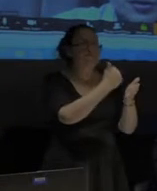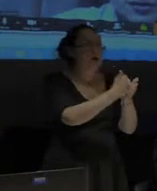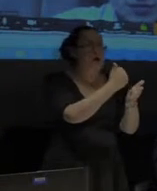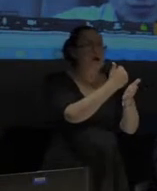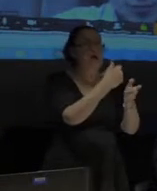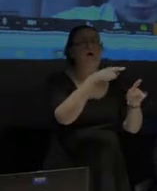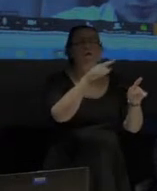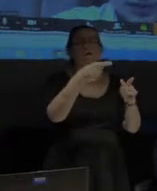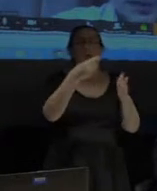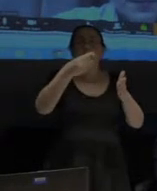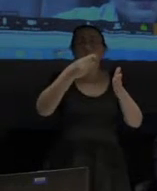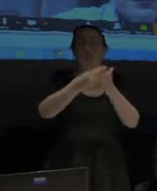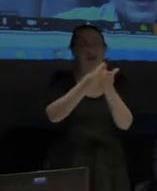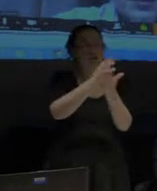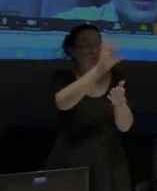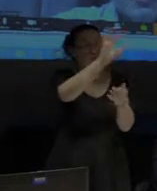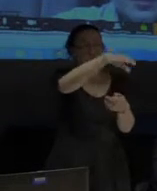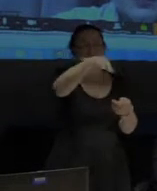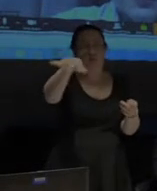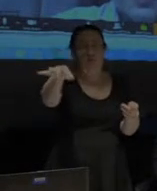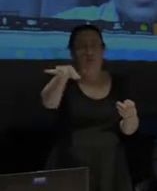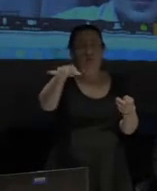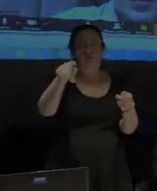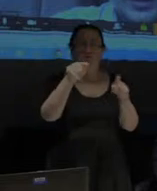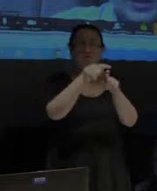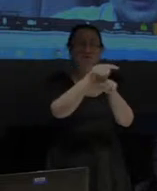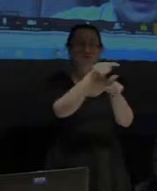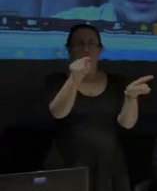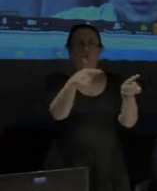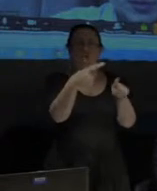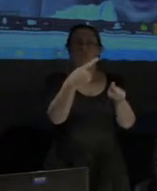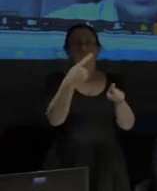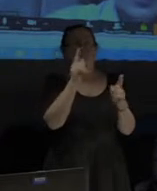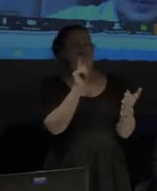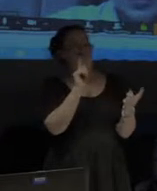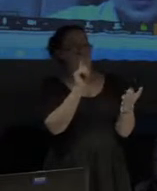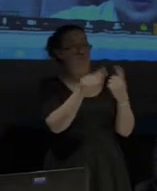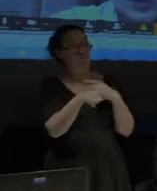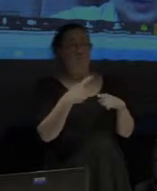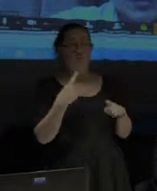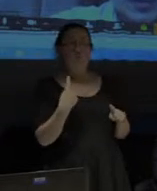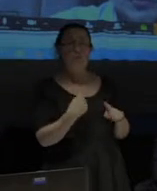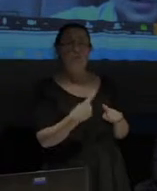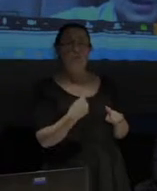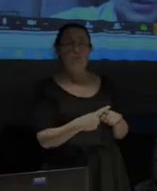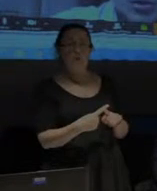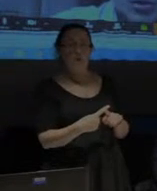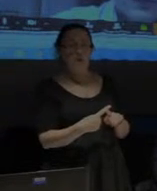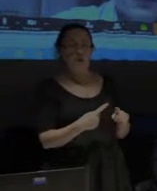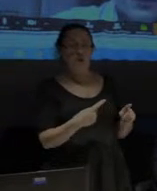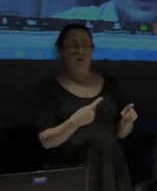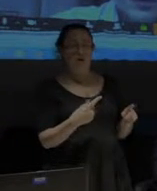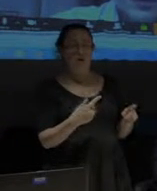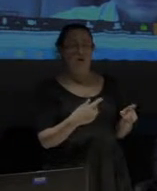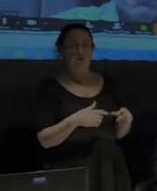institutions more broadly, very quickly responded to the barrage